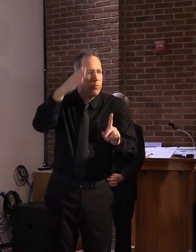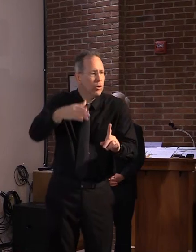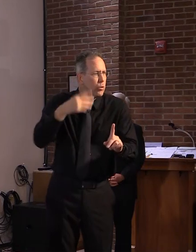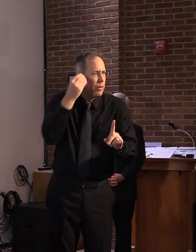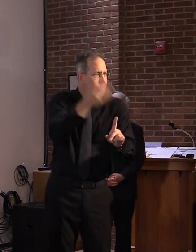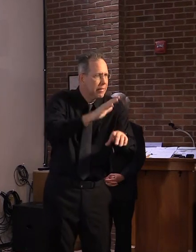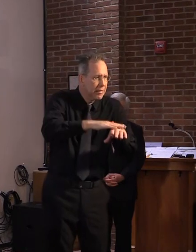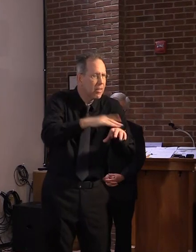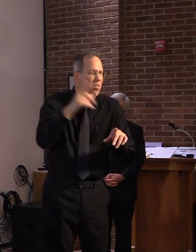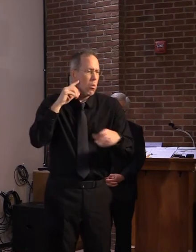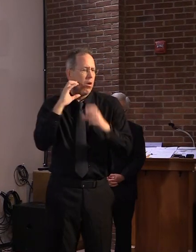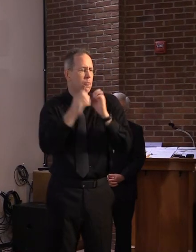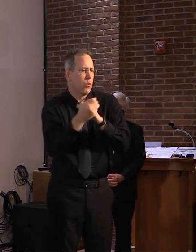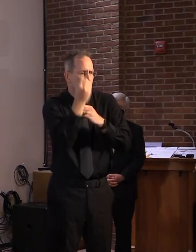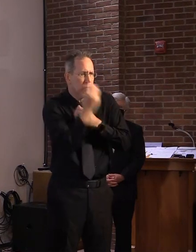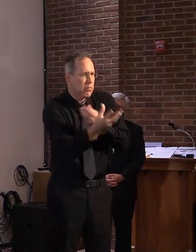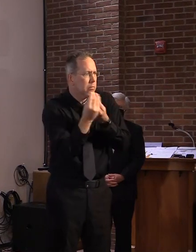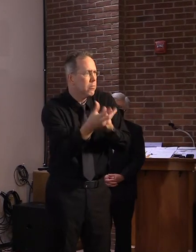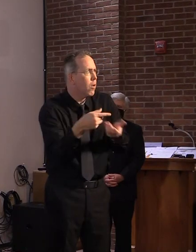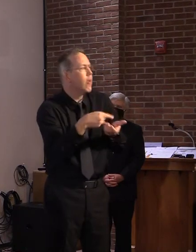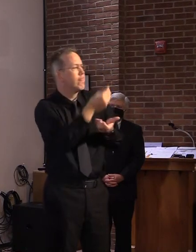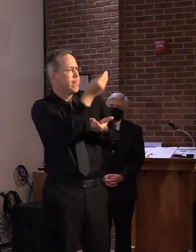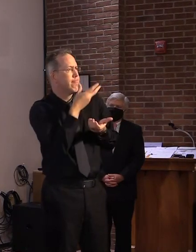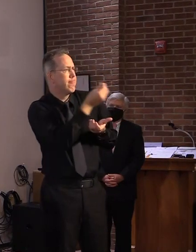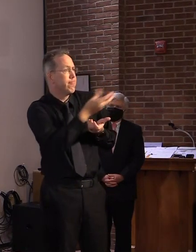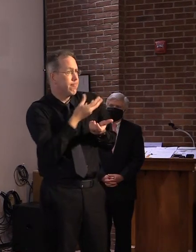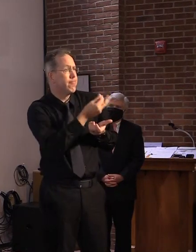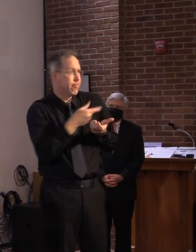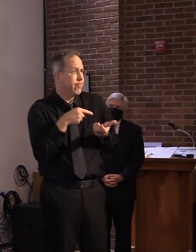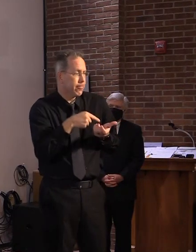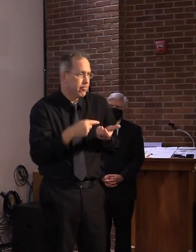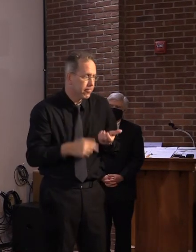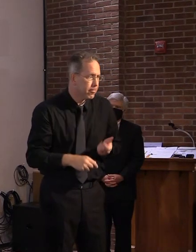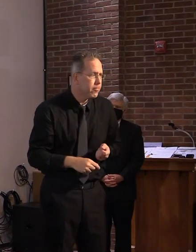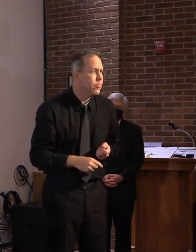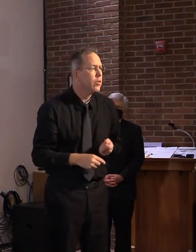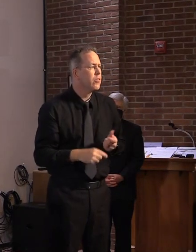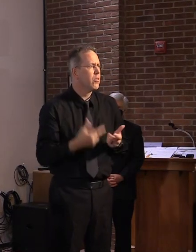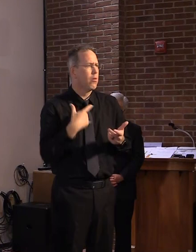to do the same in reverse, but they're not being tracked in terms of their movements.